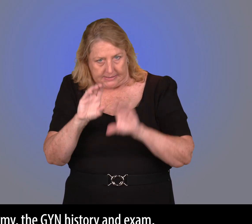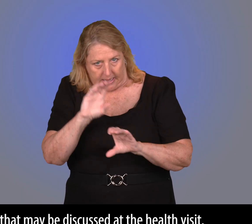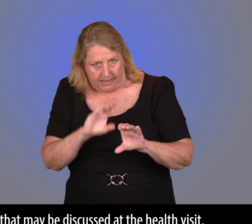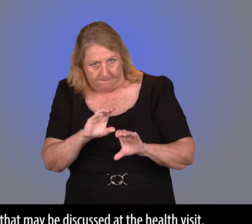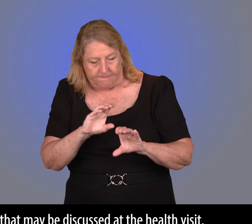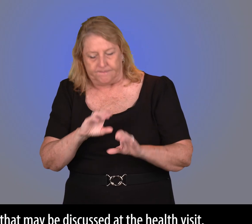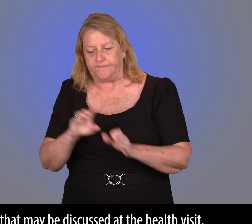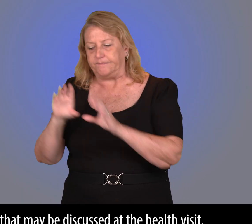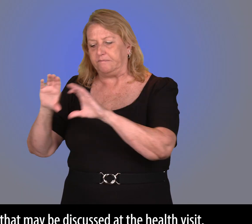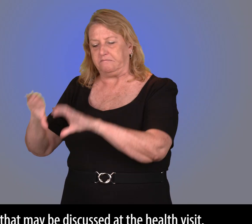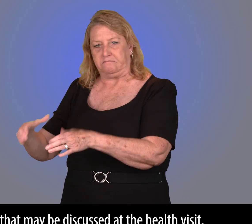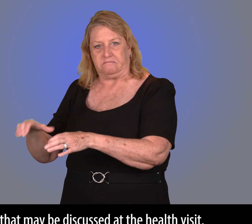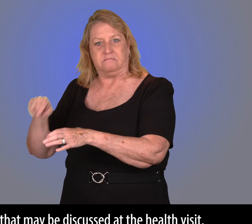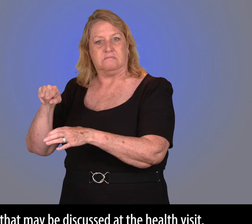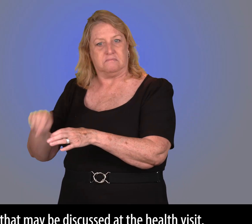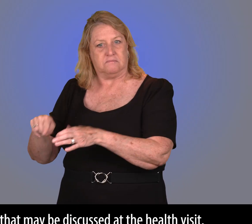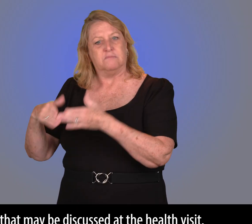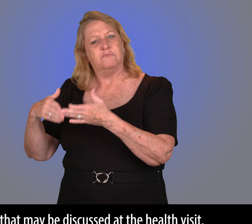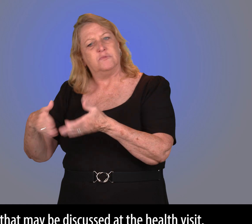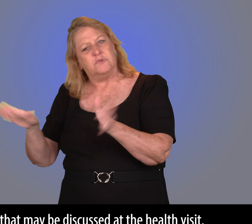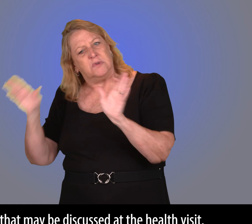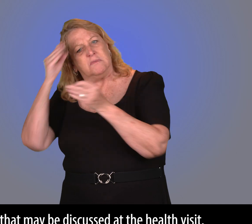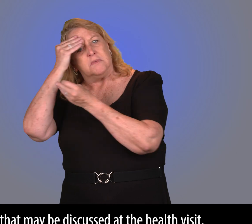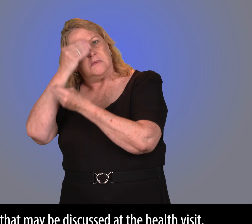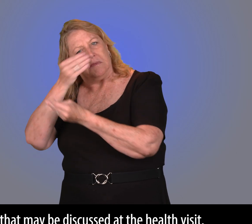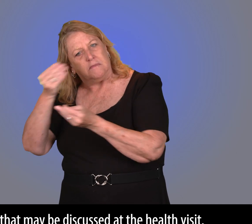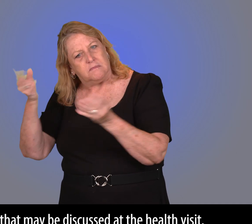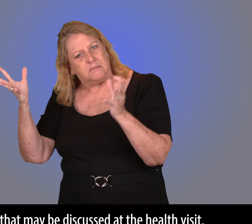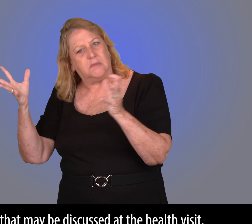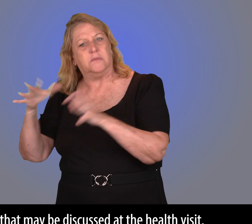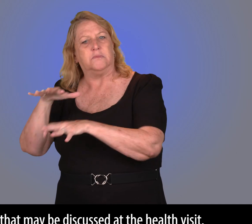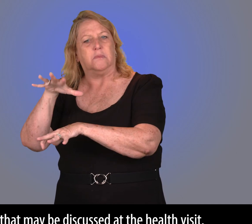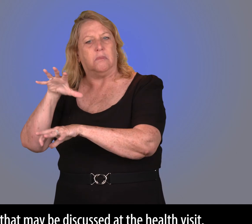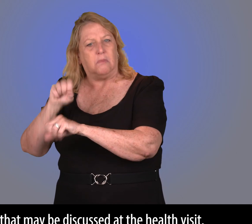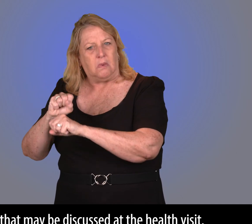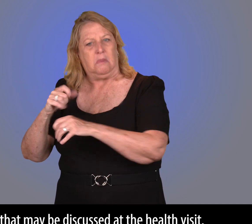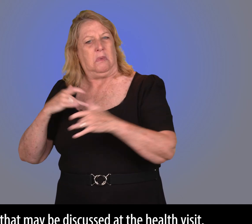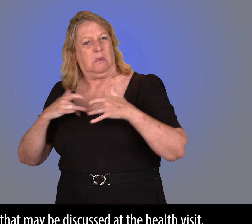and common concerns that may be discussed at the health visit.